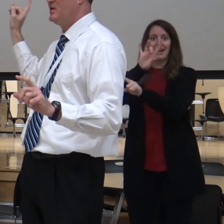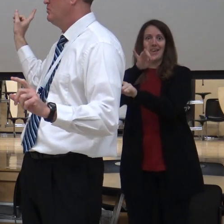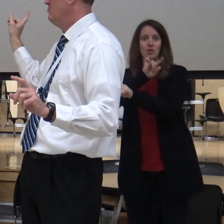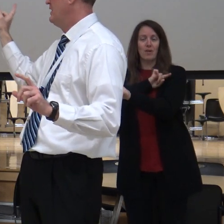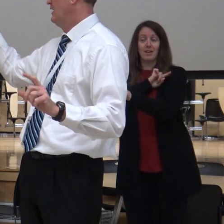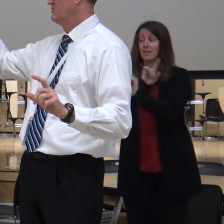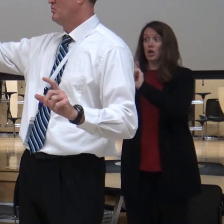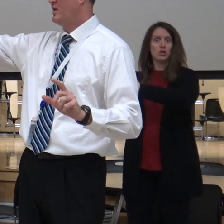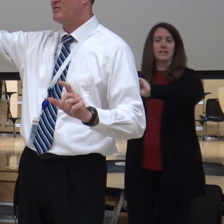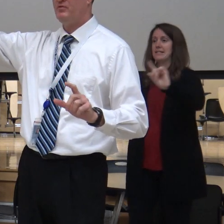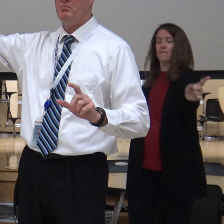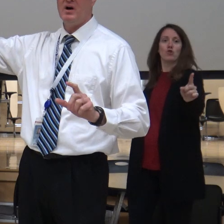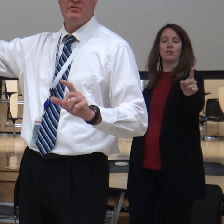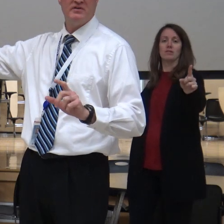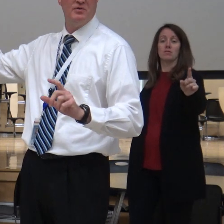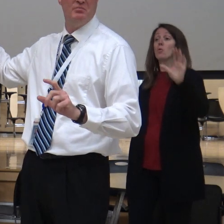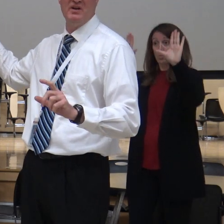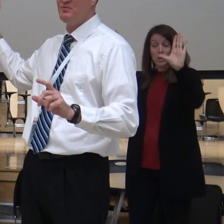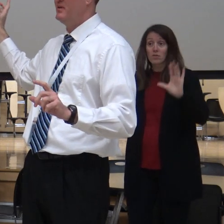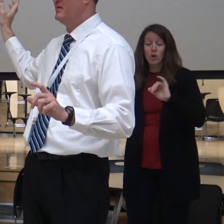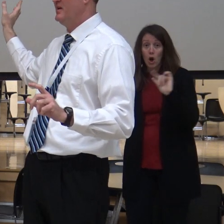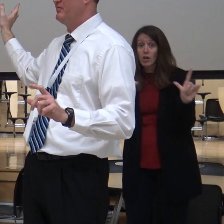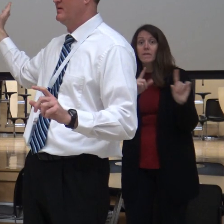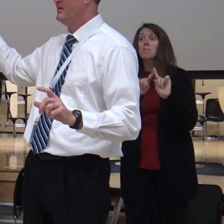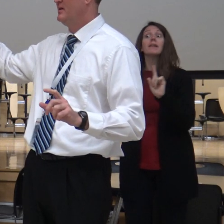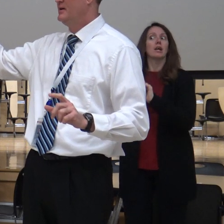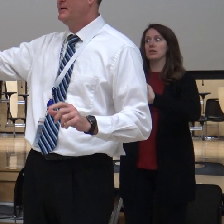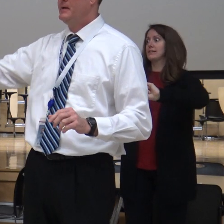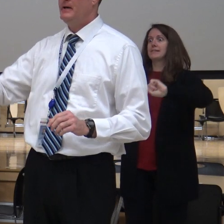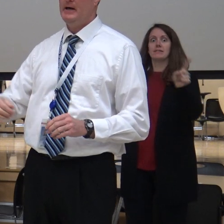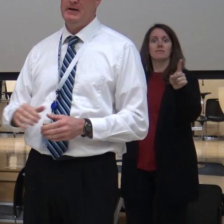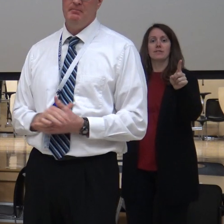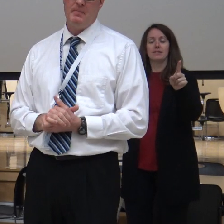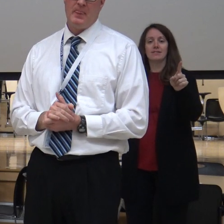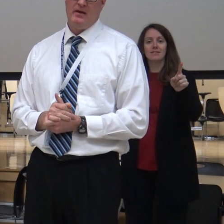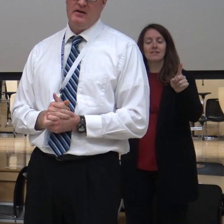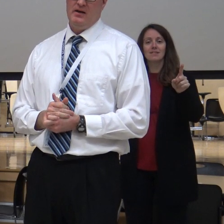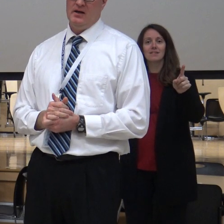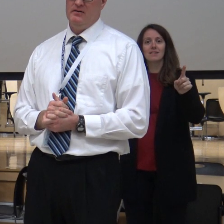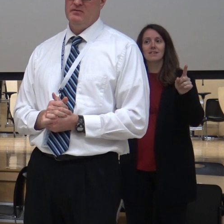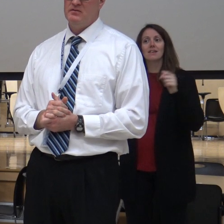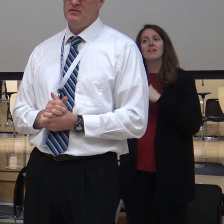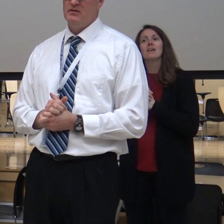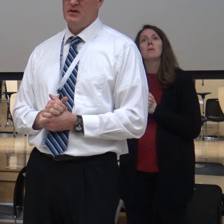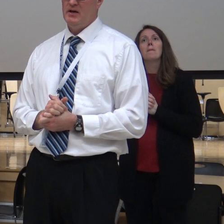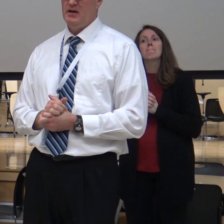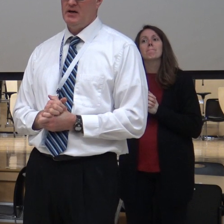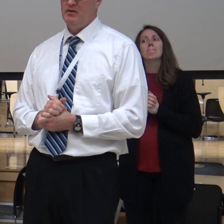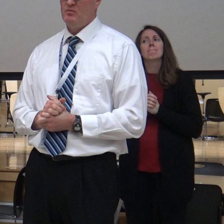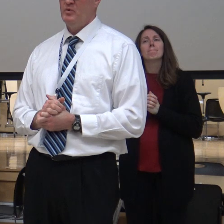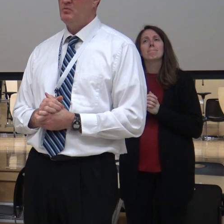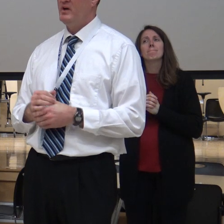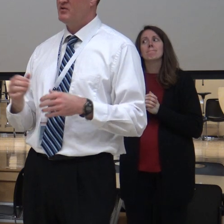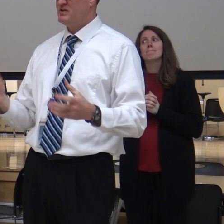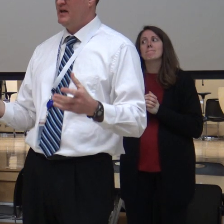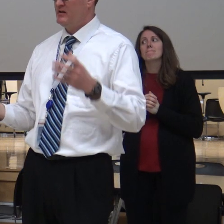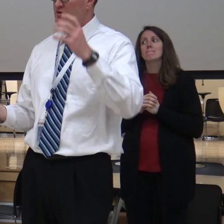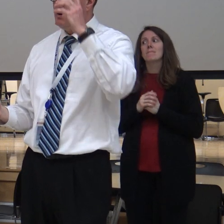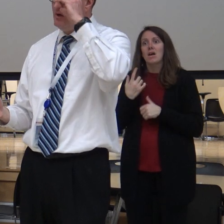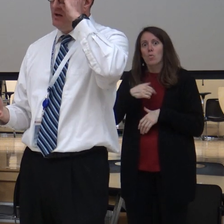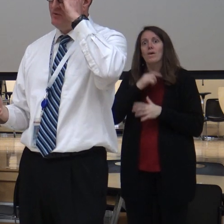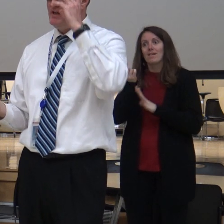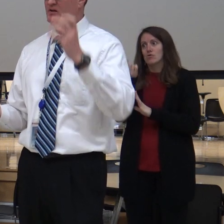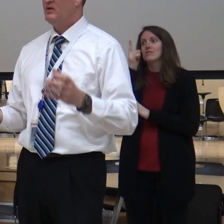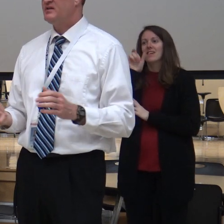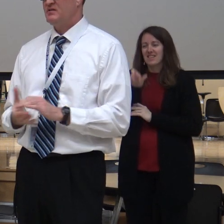are different human beings, wonderful, marvelous human beings, but they're different. we understand that.